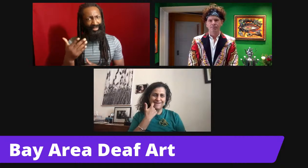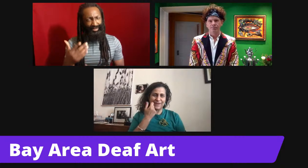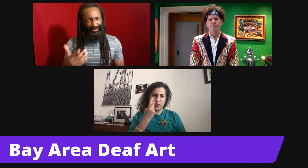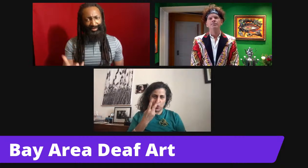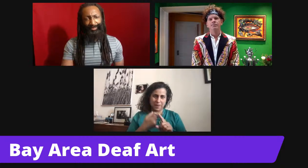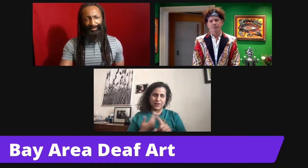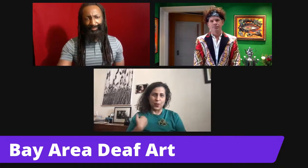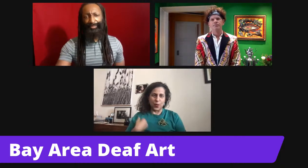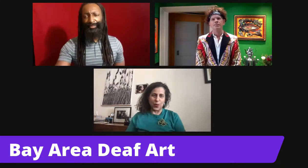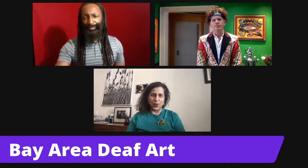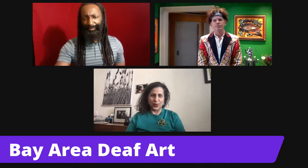Yep, 2020.